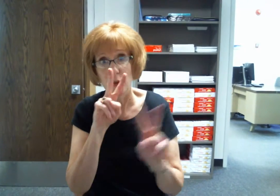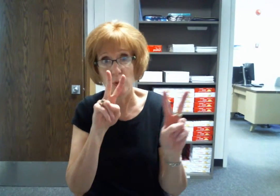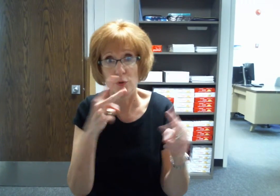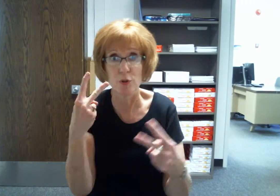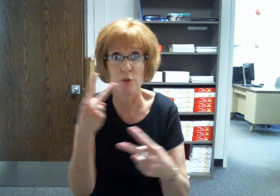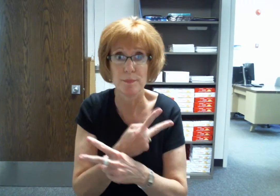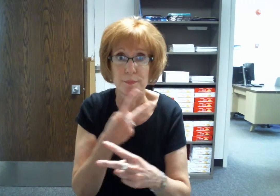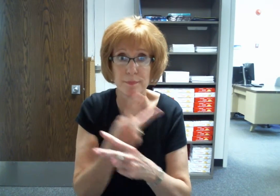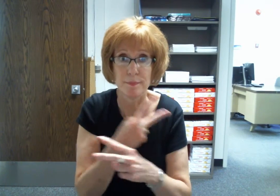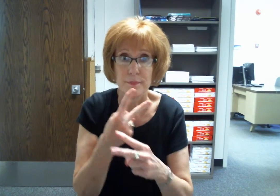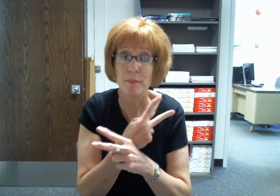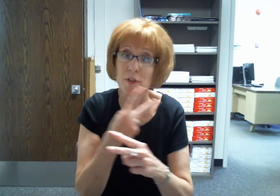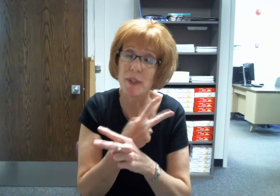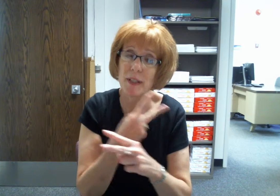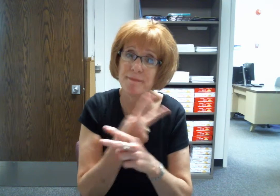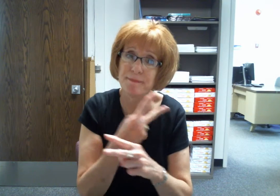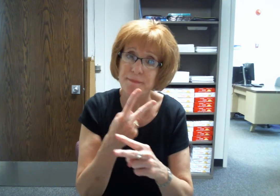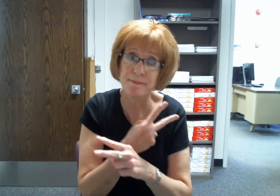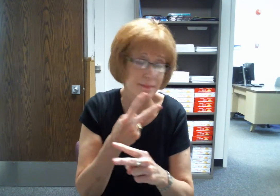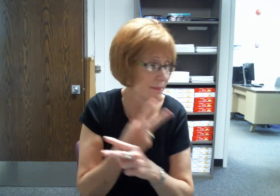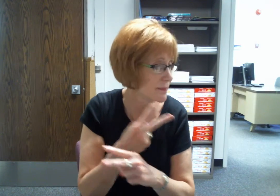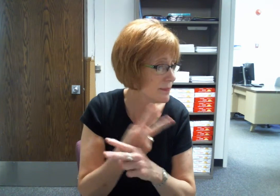2, multiply.